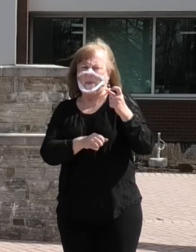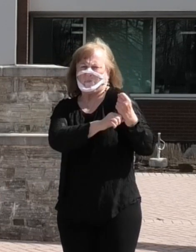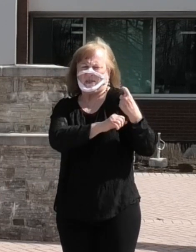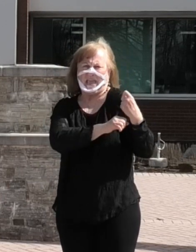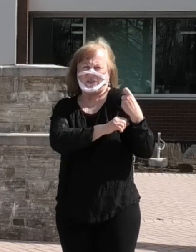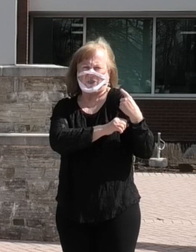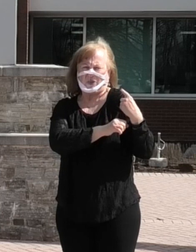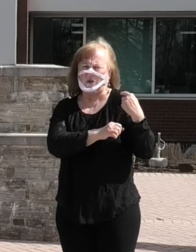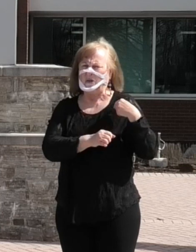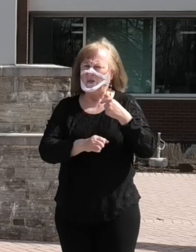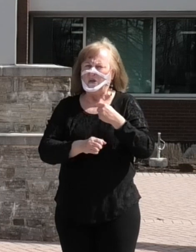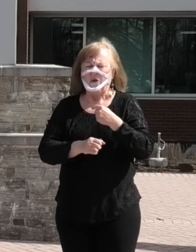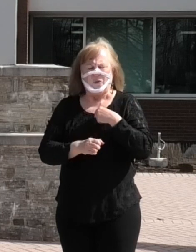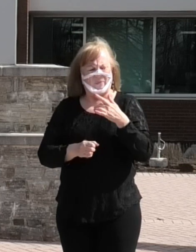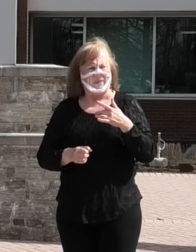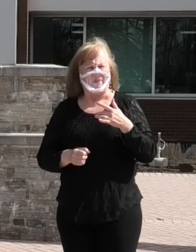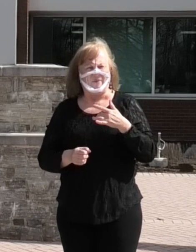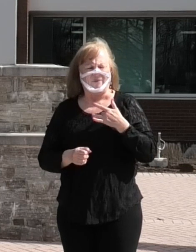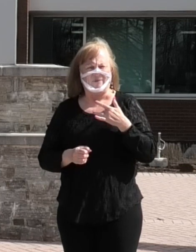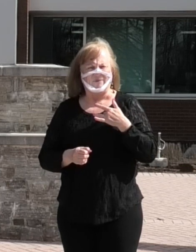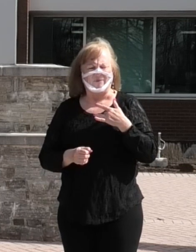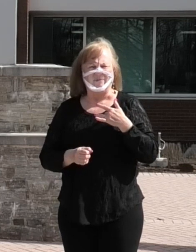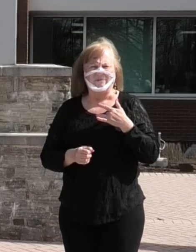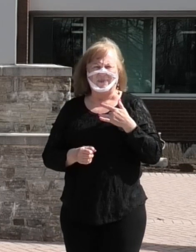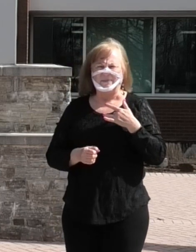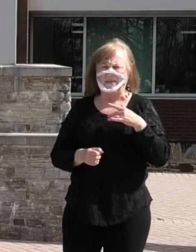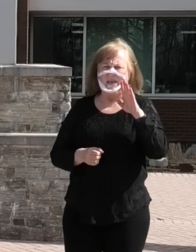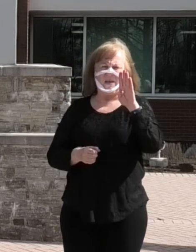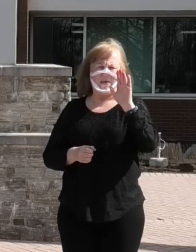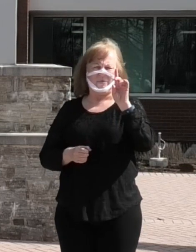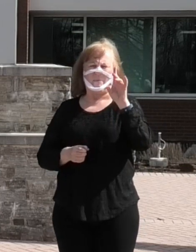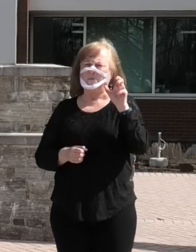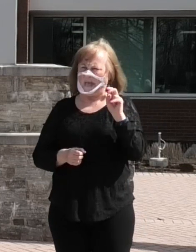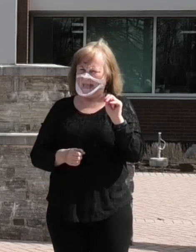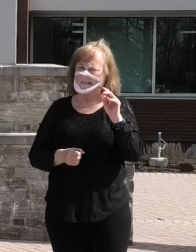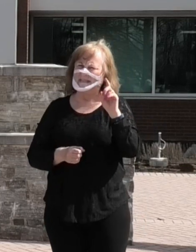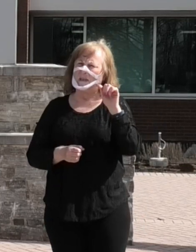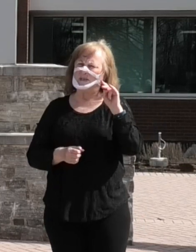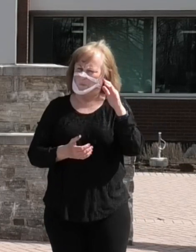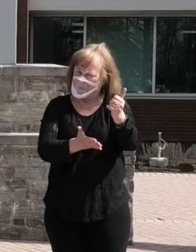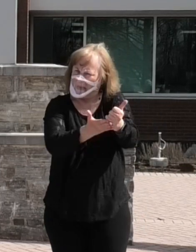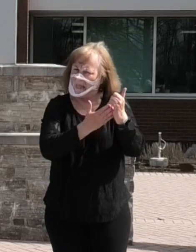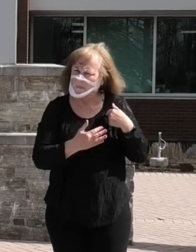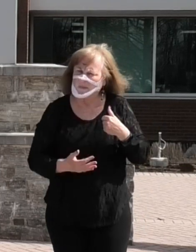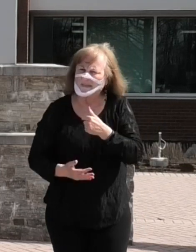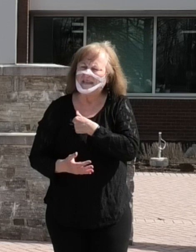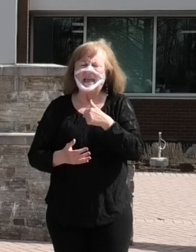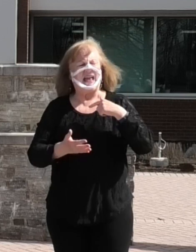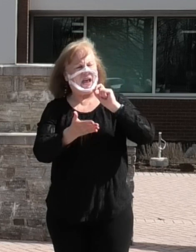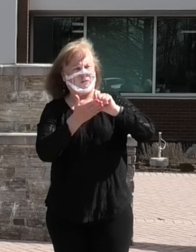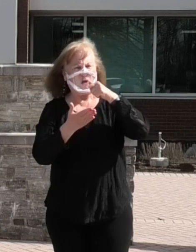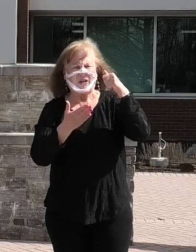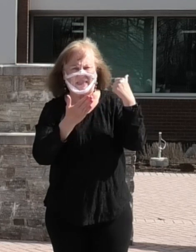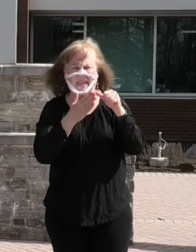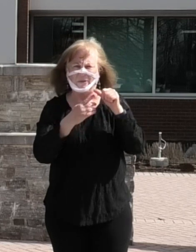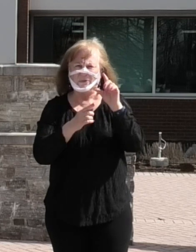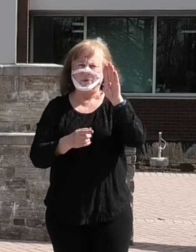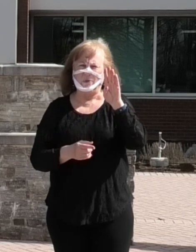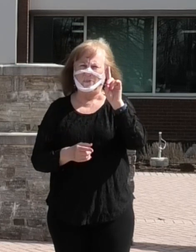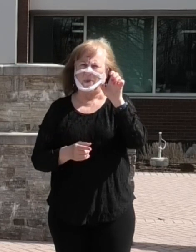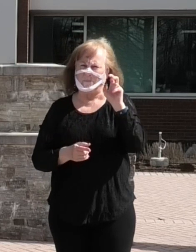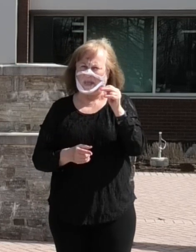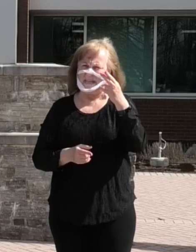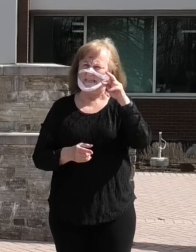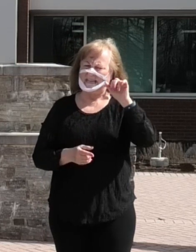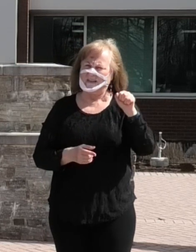year, we were encouraged by an incoming Biden administration, and I wrote to the Biden-Harris transition team